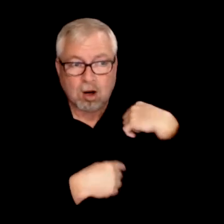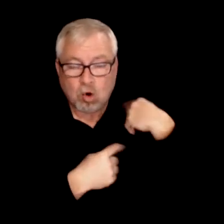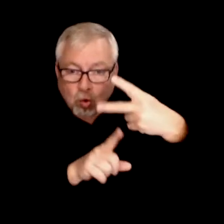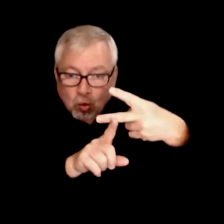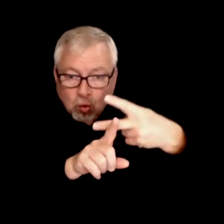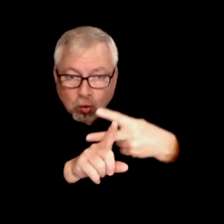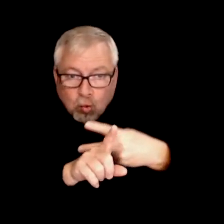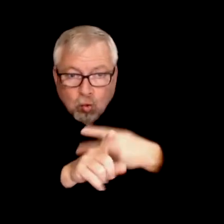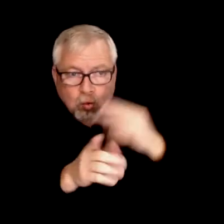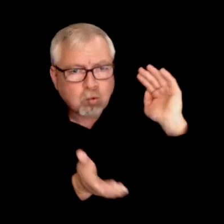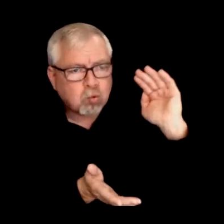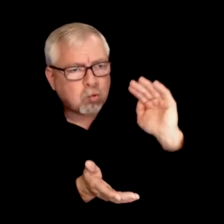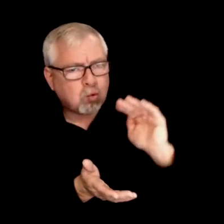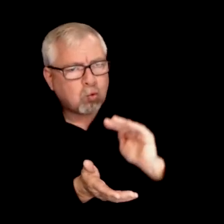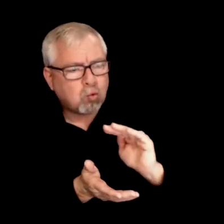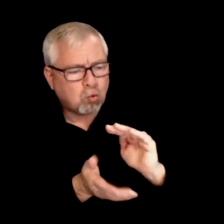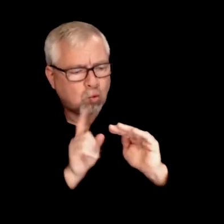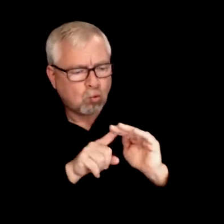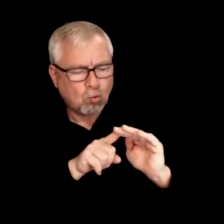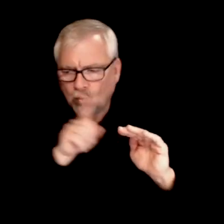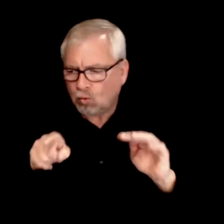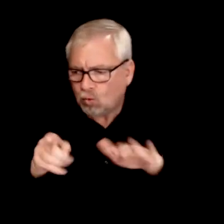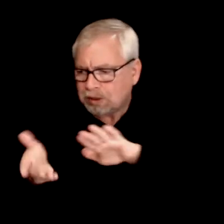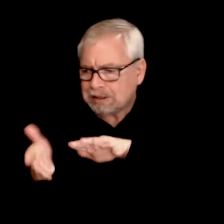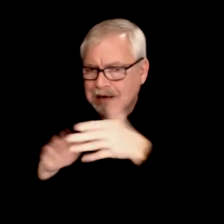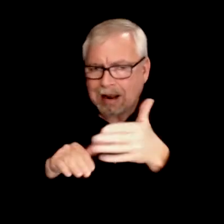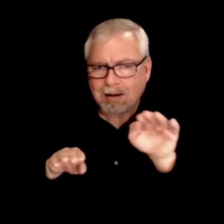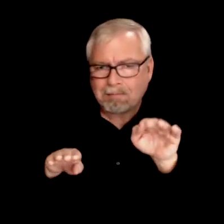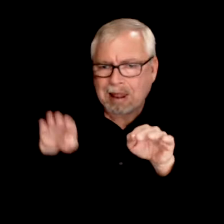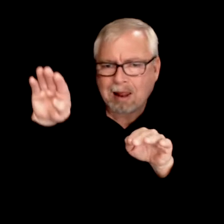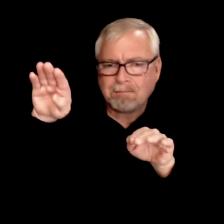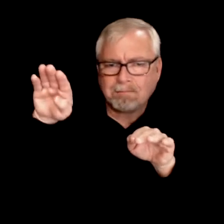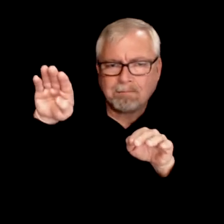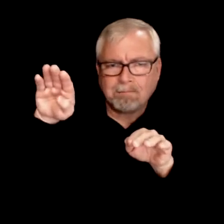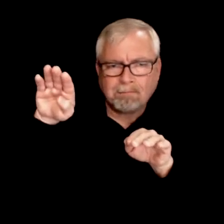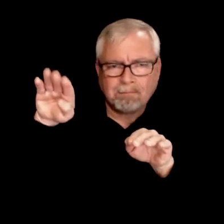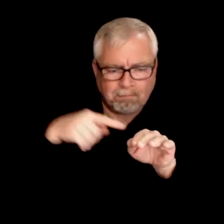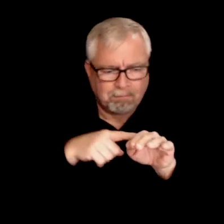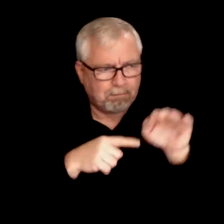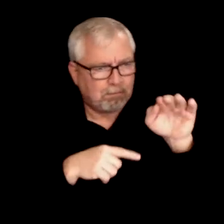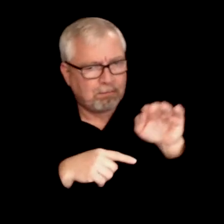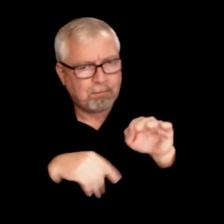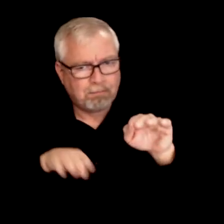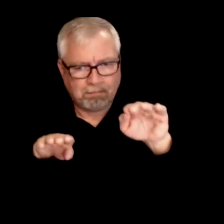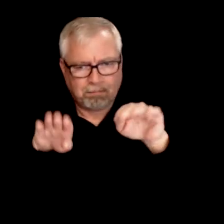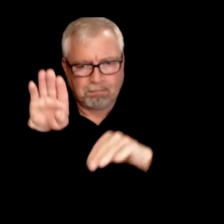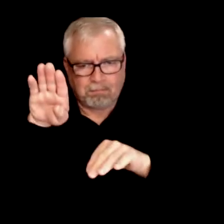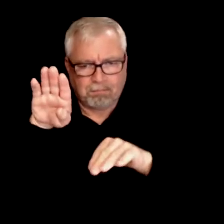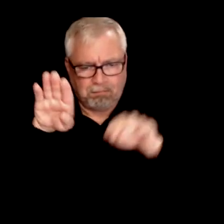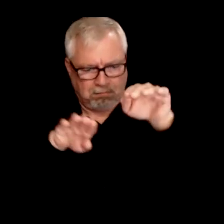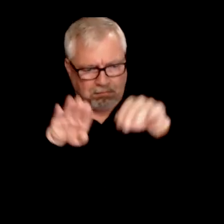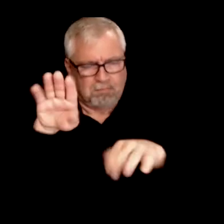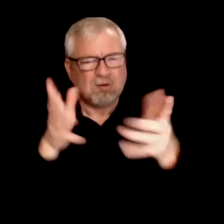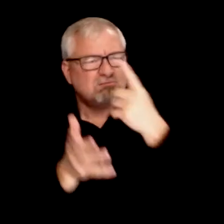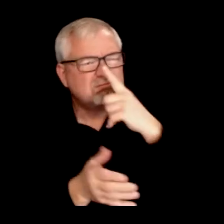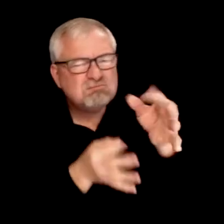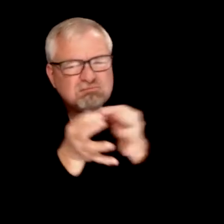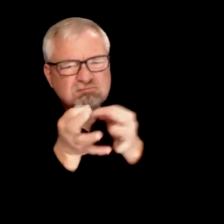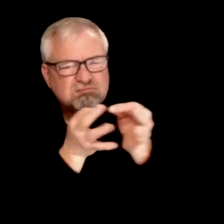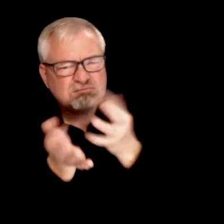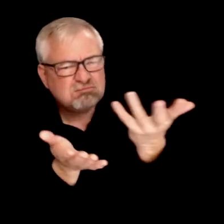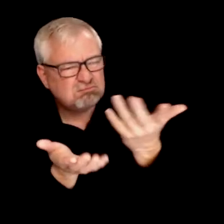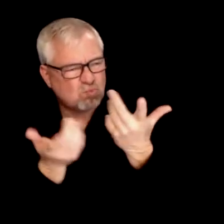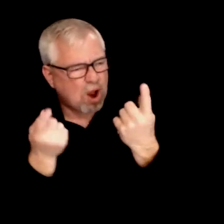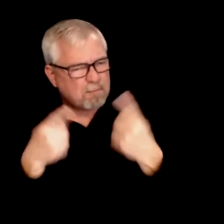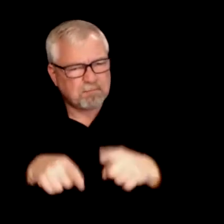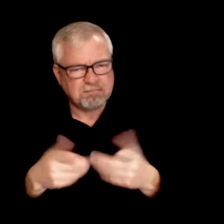spike up to really alarming points. So can you explain a little bit what's behind these low